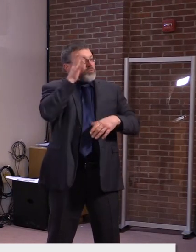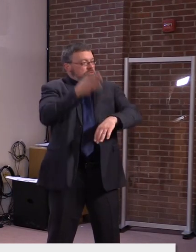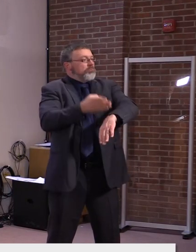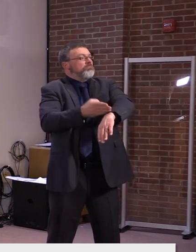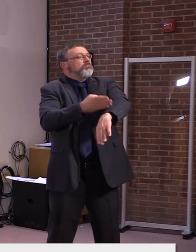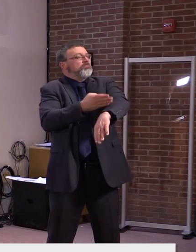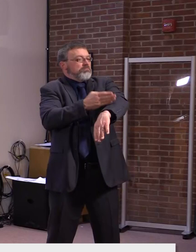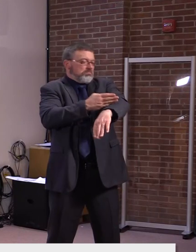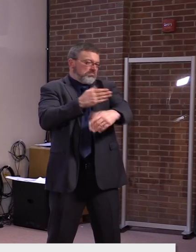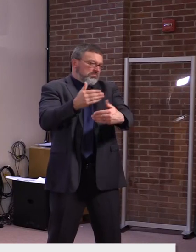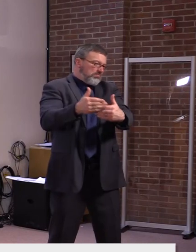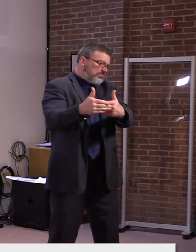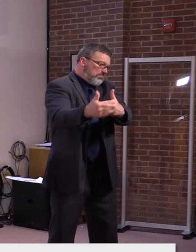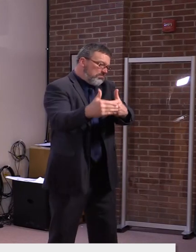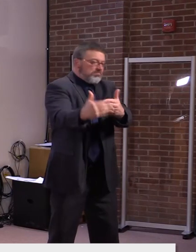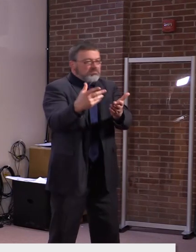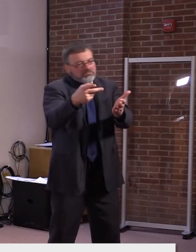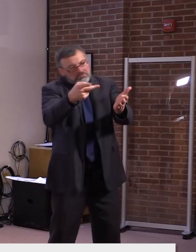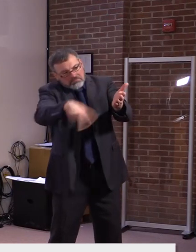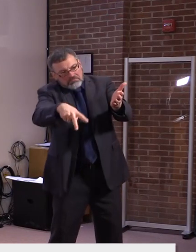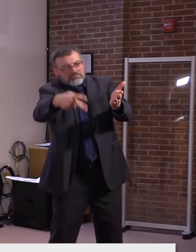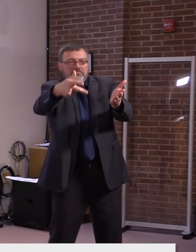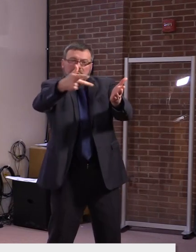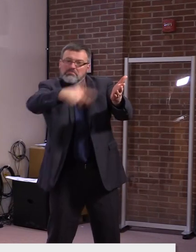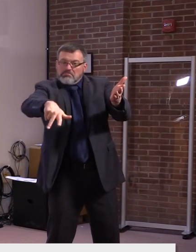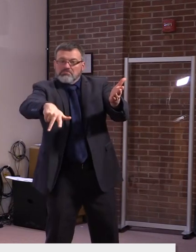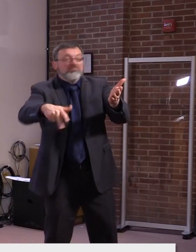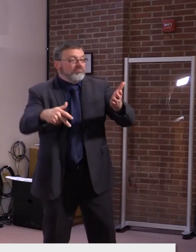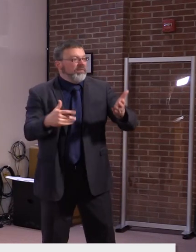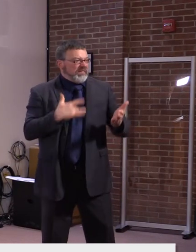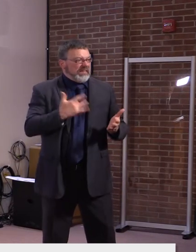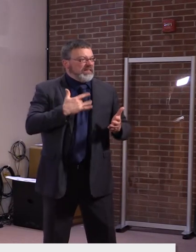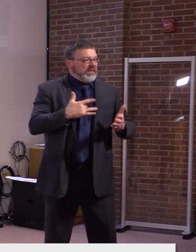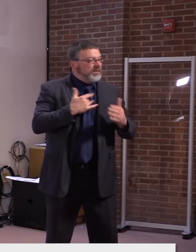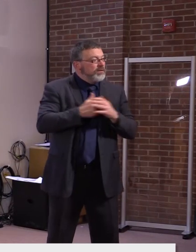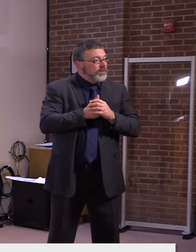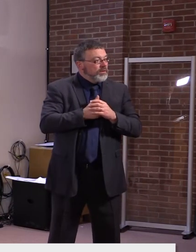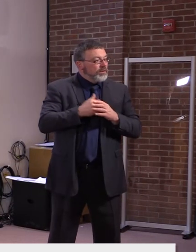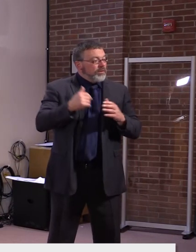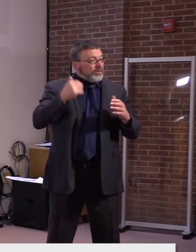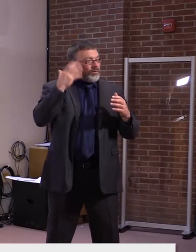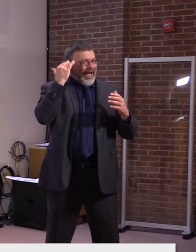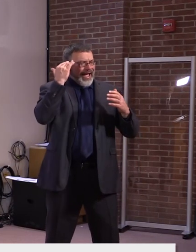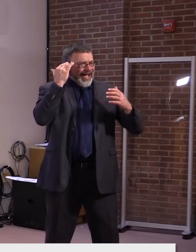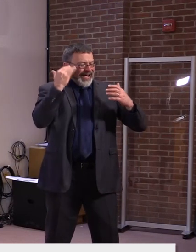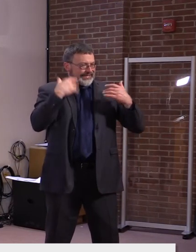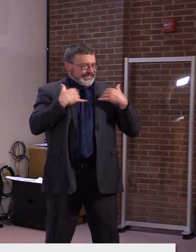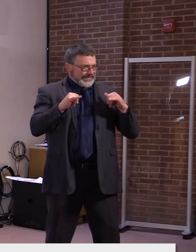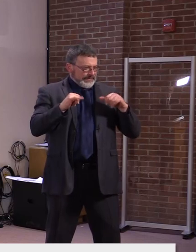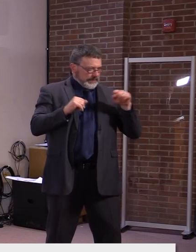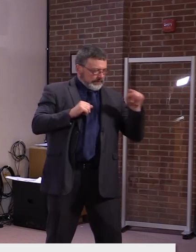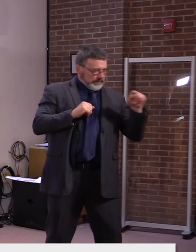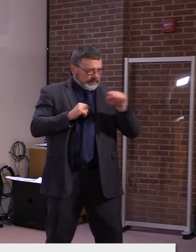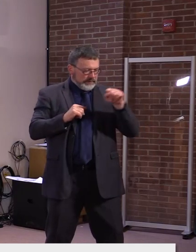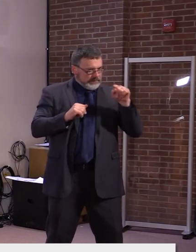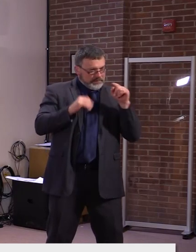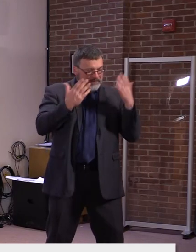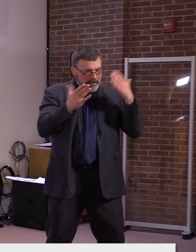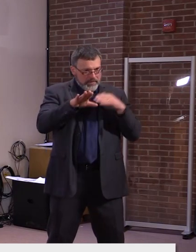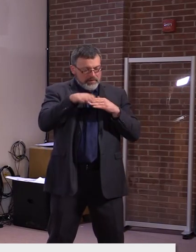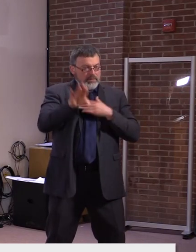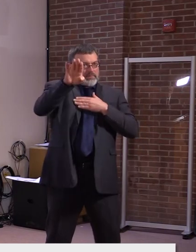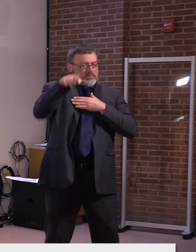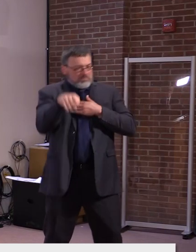few weeks. So again, still great degree of uncertainty, but there is some improvement in terms